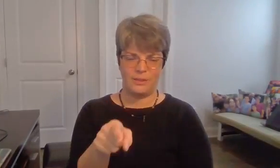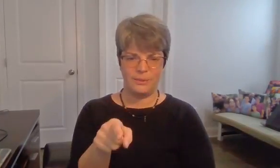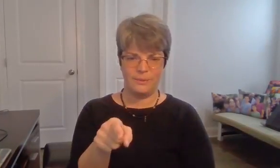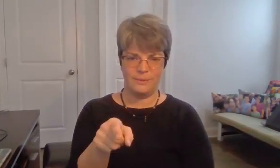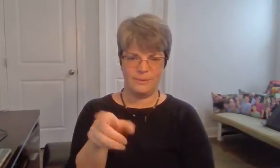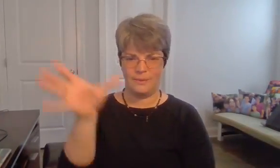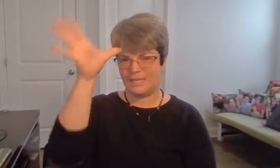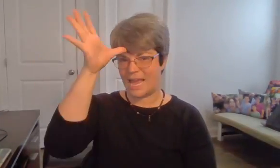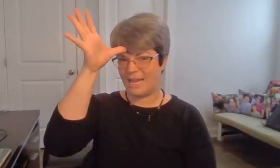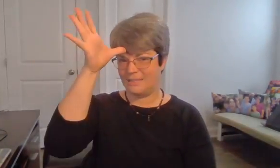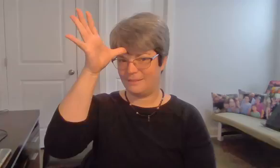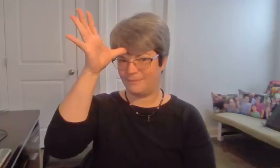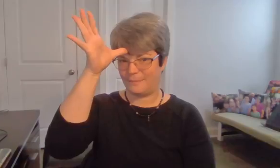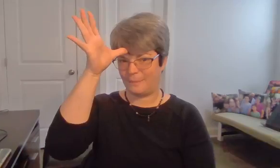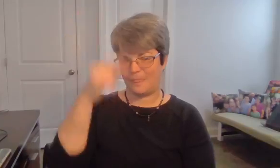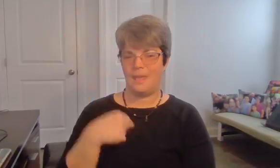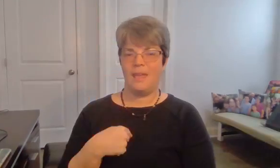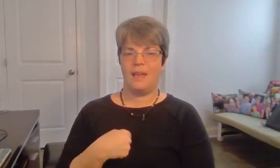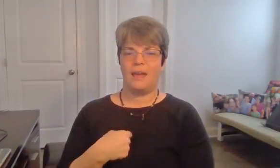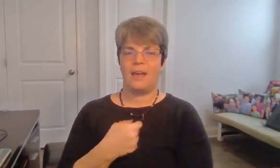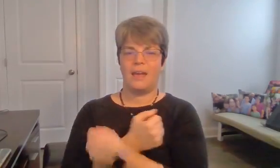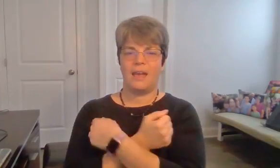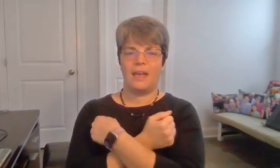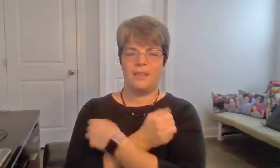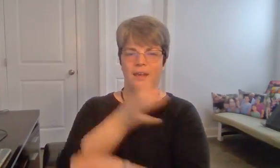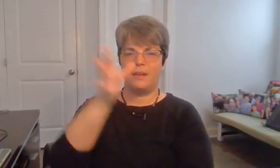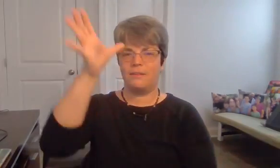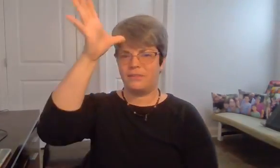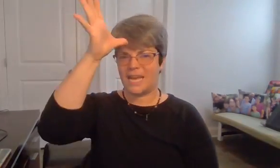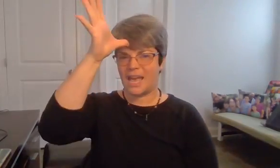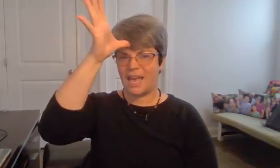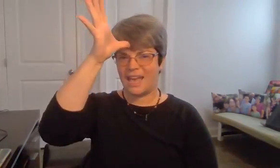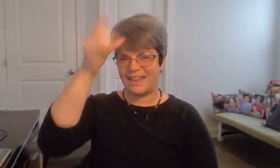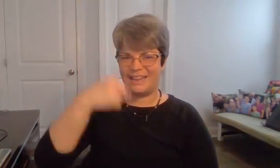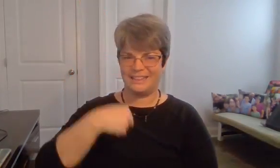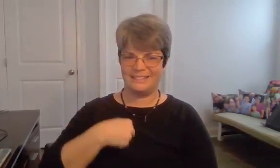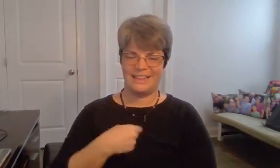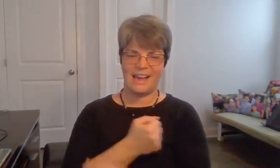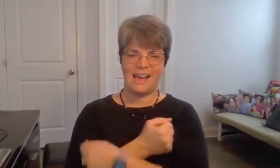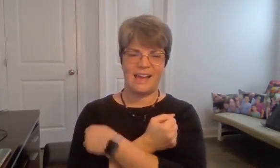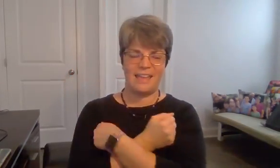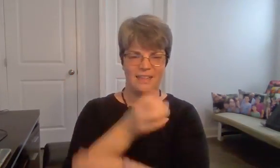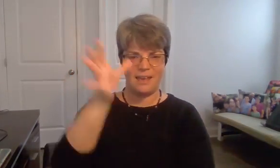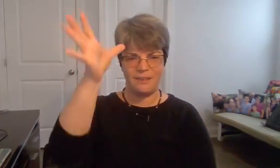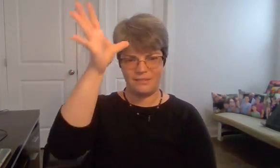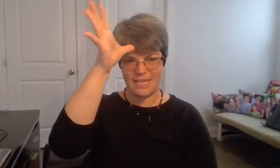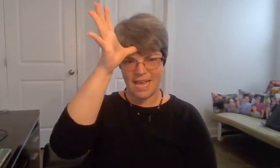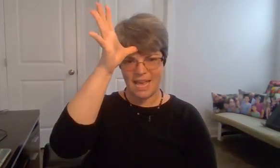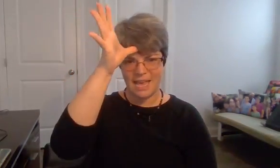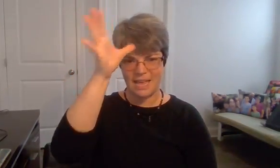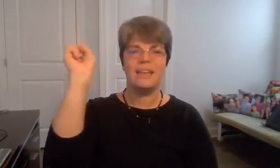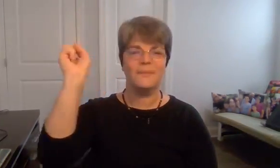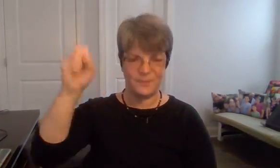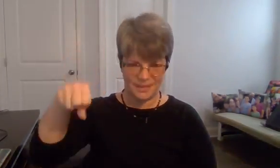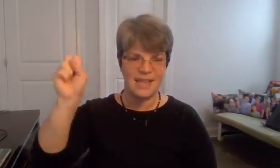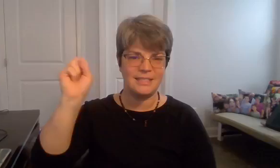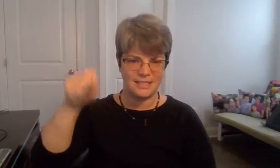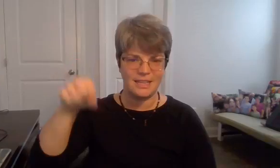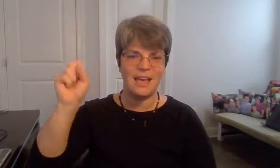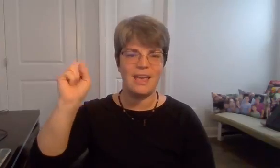you. The daddies? I love daddy. I love daddy. Yes, I